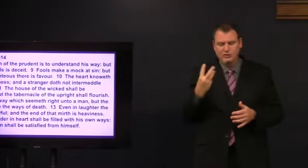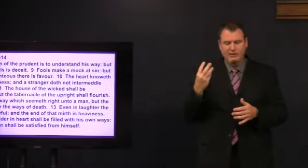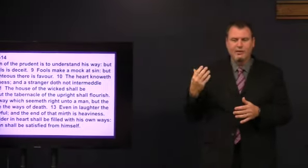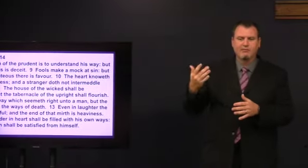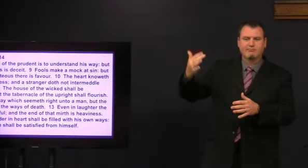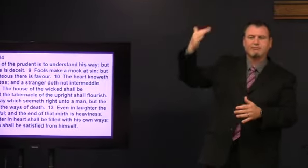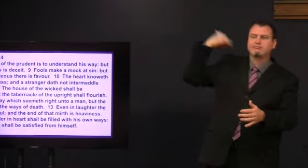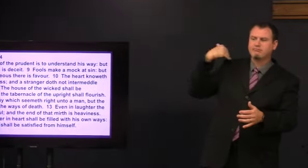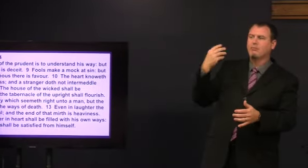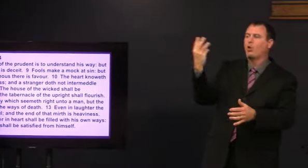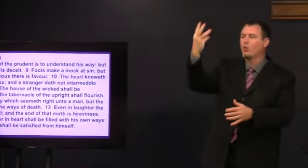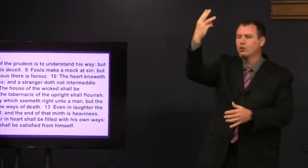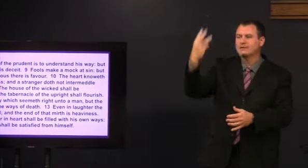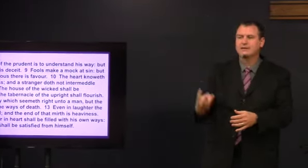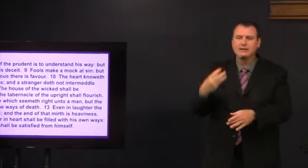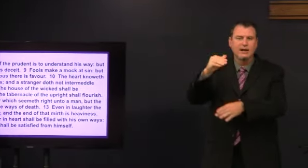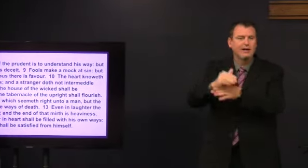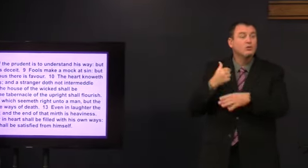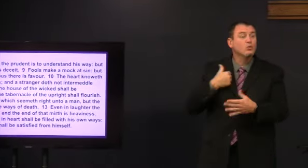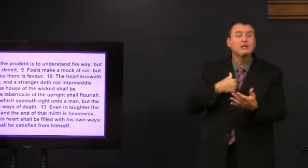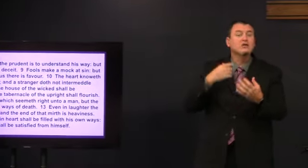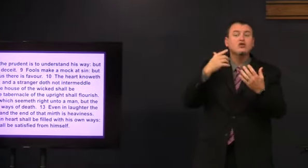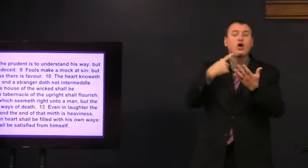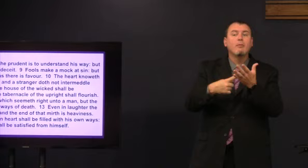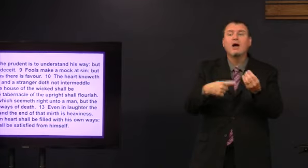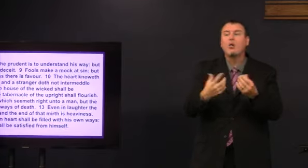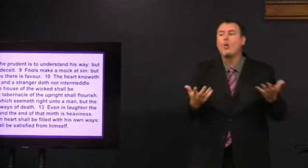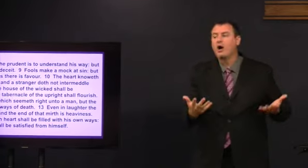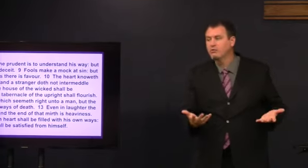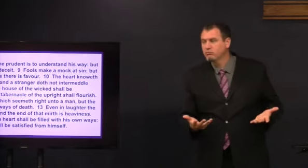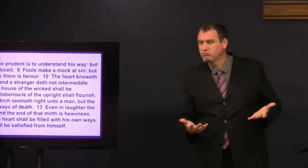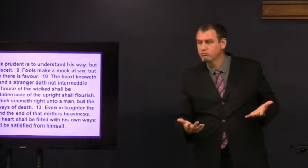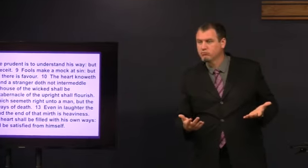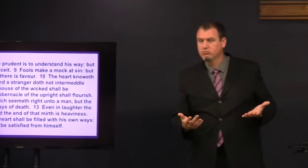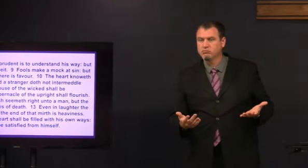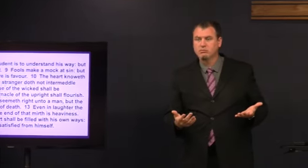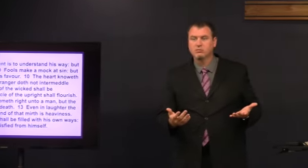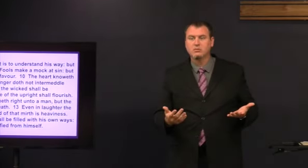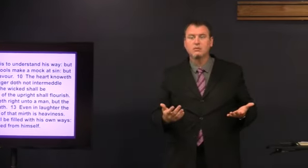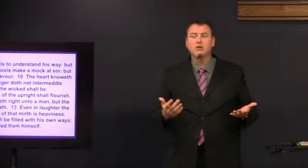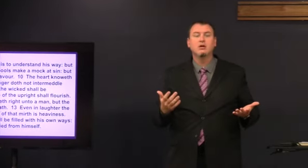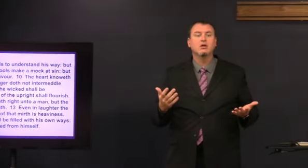last Wednesday, or a while ago, on Wednesday night. We talked about it.